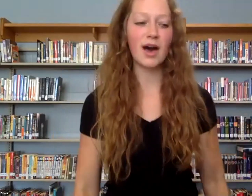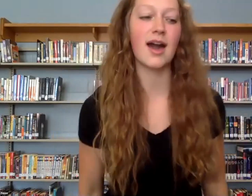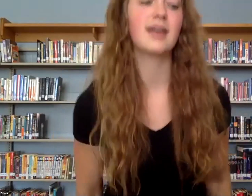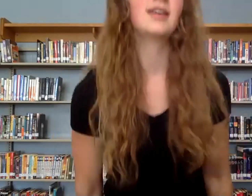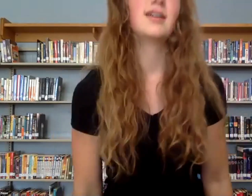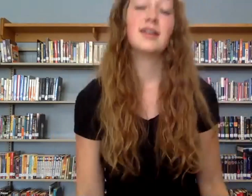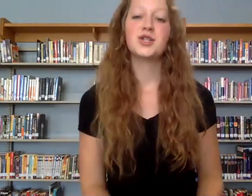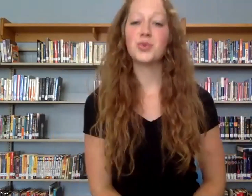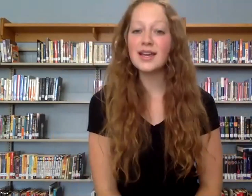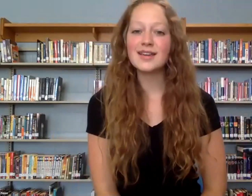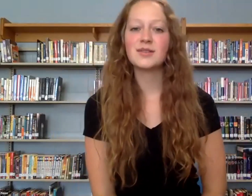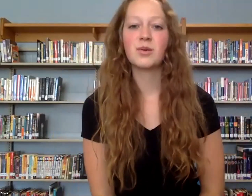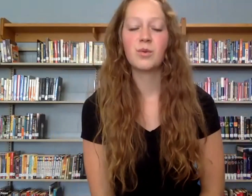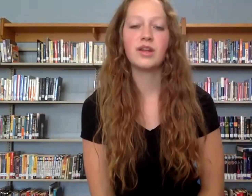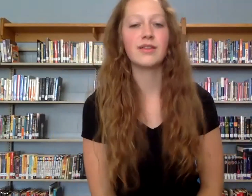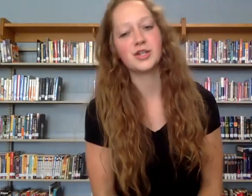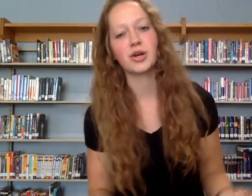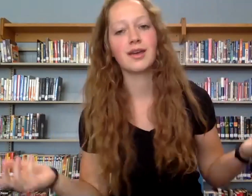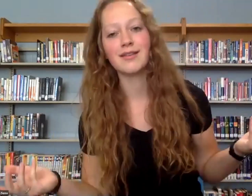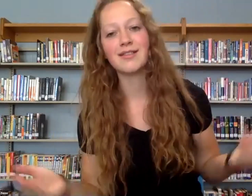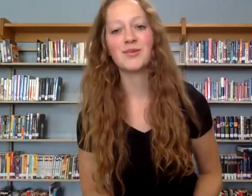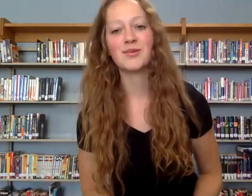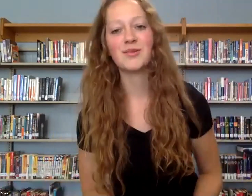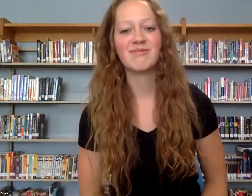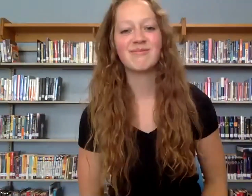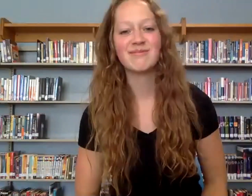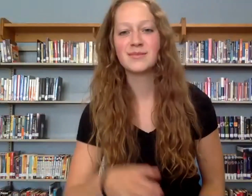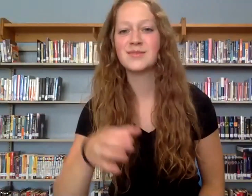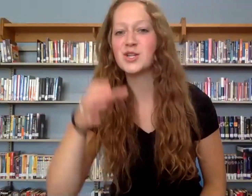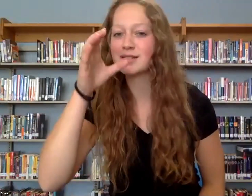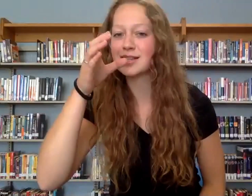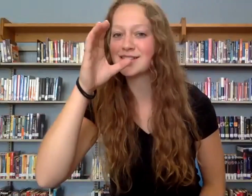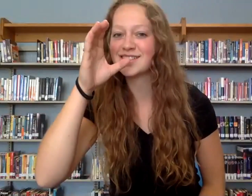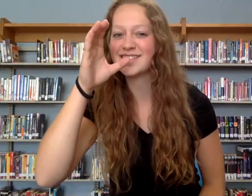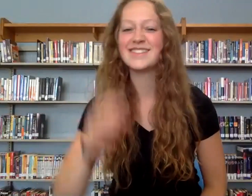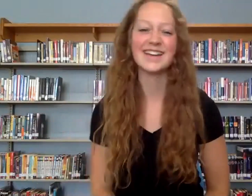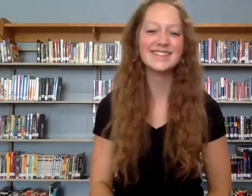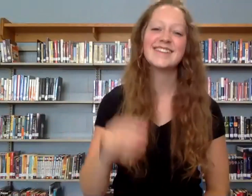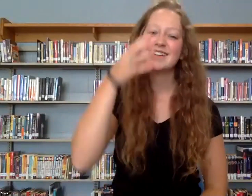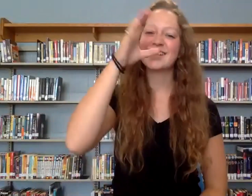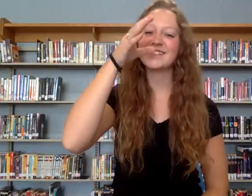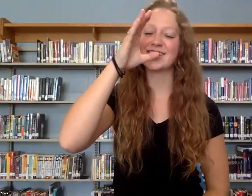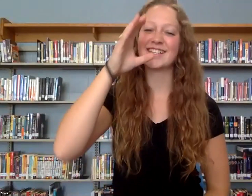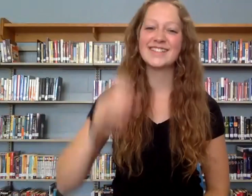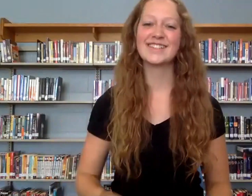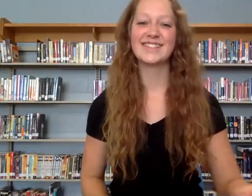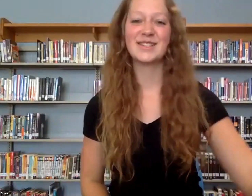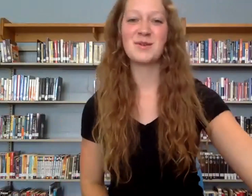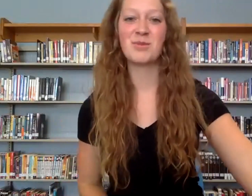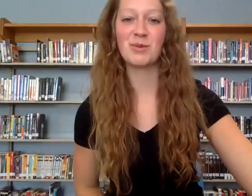Buy. Drink. What do you think drink is? Did you guess this? This is drink. Something like that. Pretty